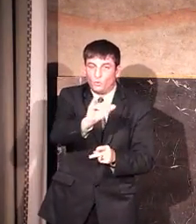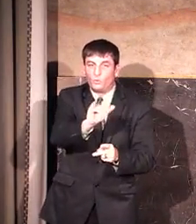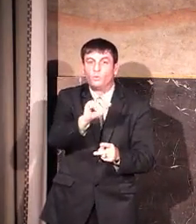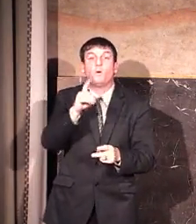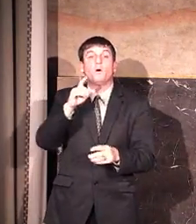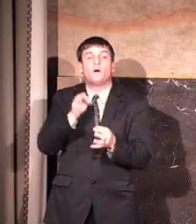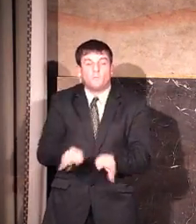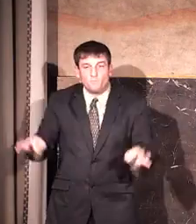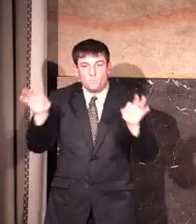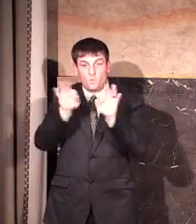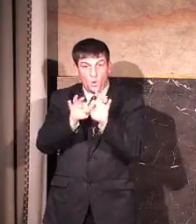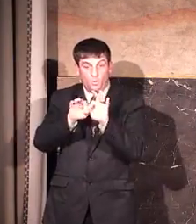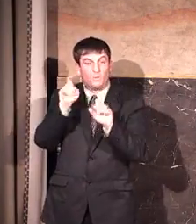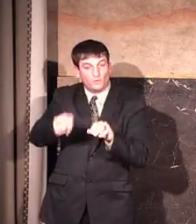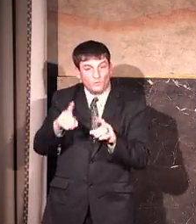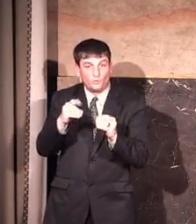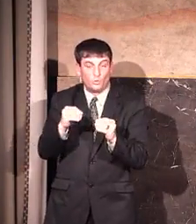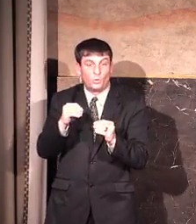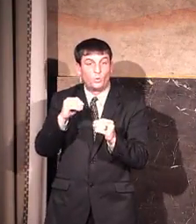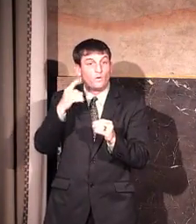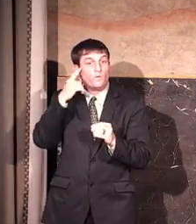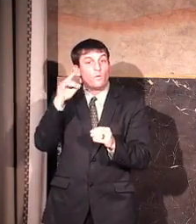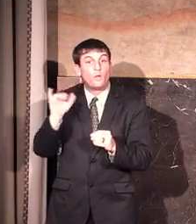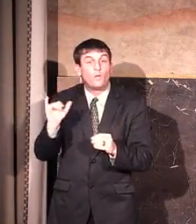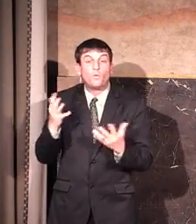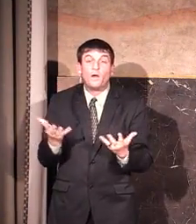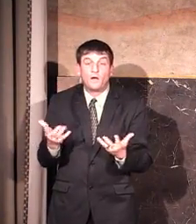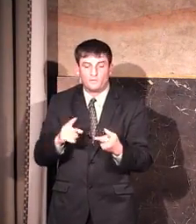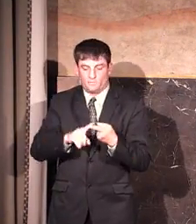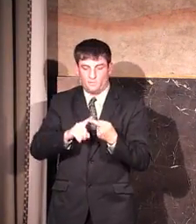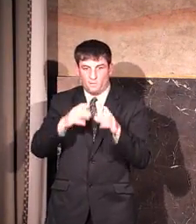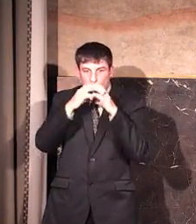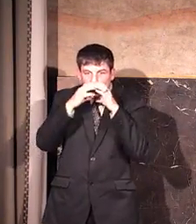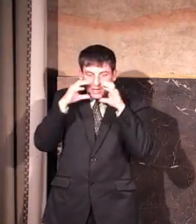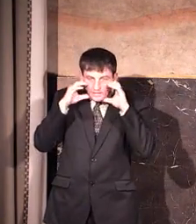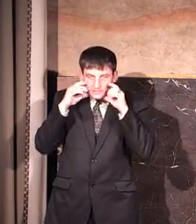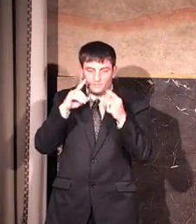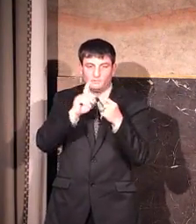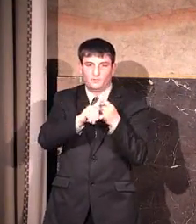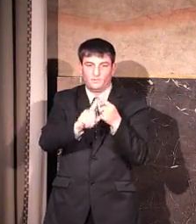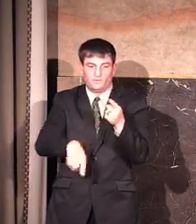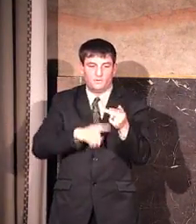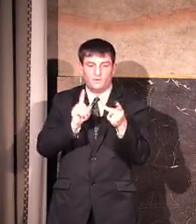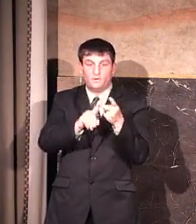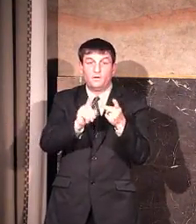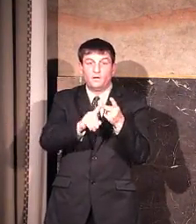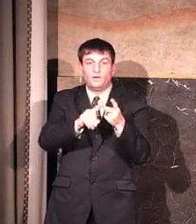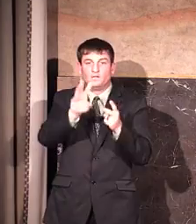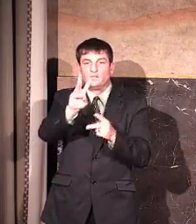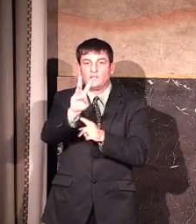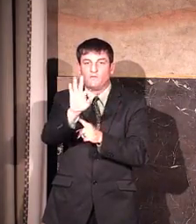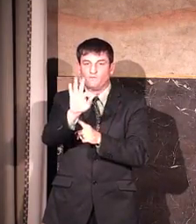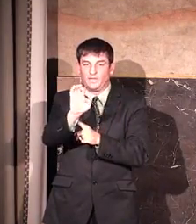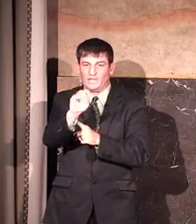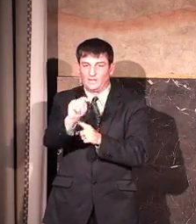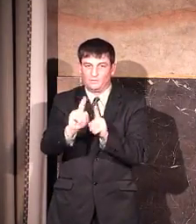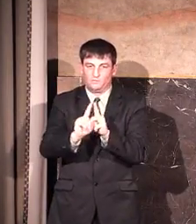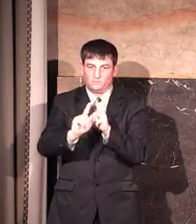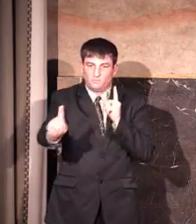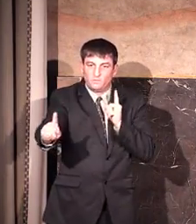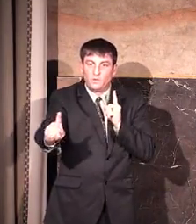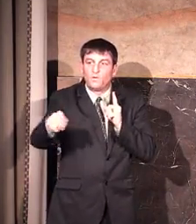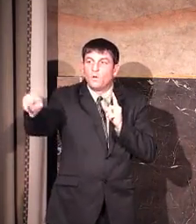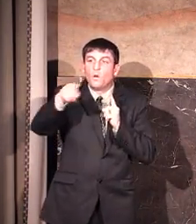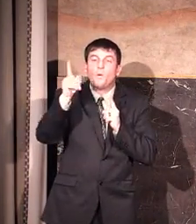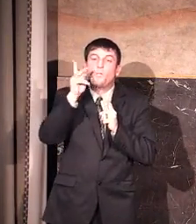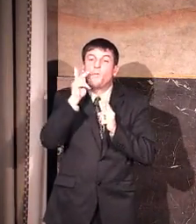example, wearing the mask, staying 6 feet away from people who are not part of your household, making